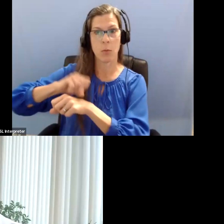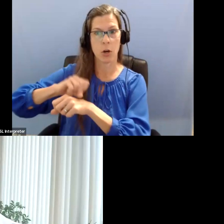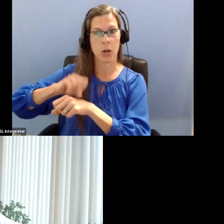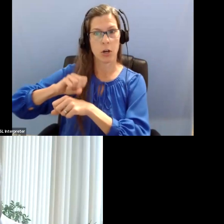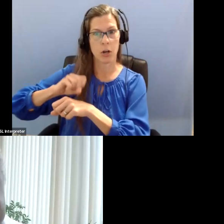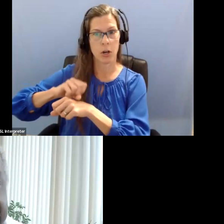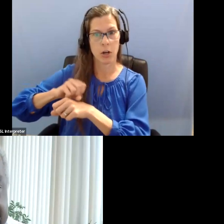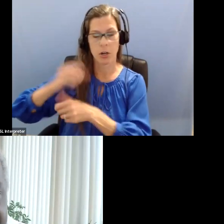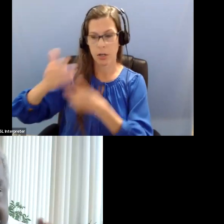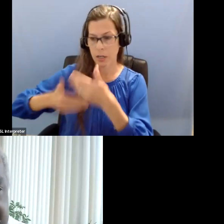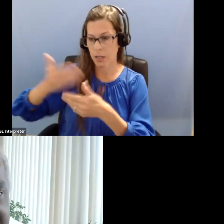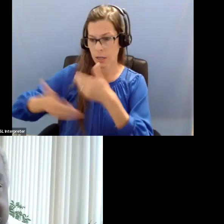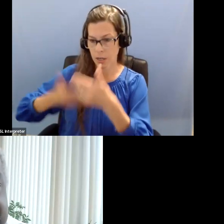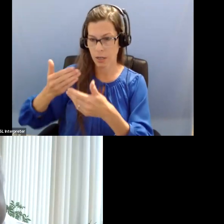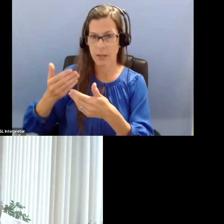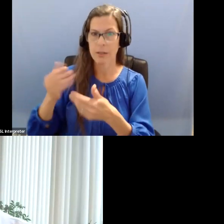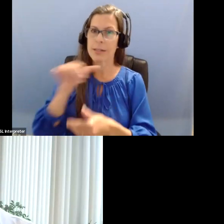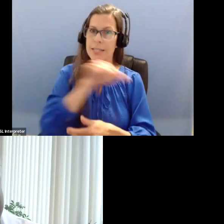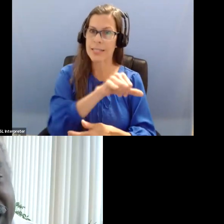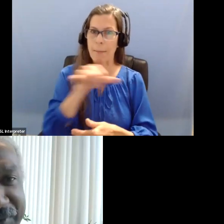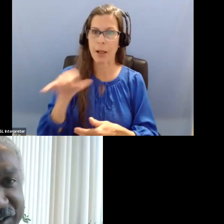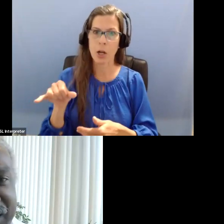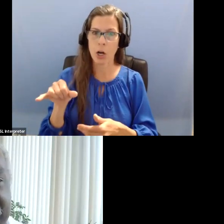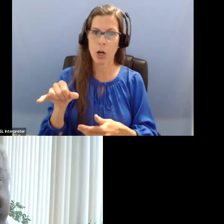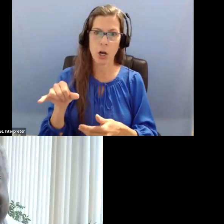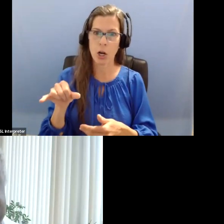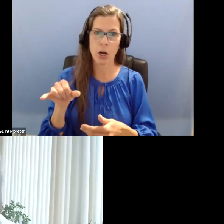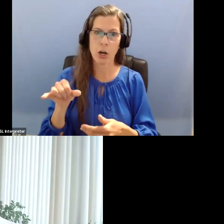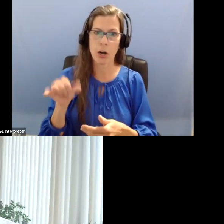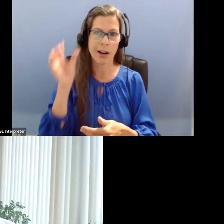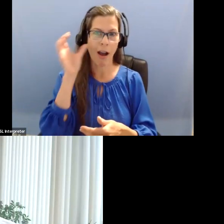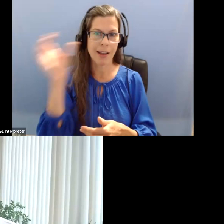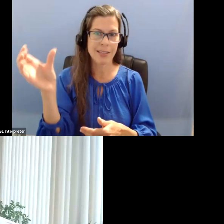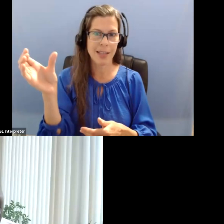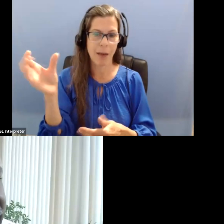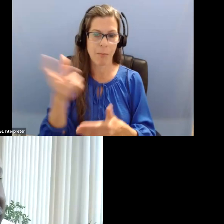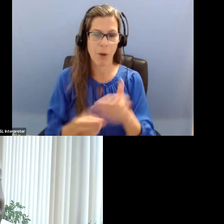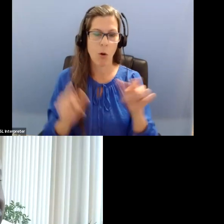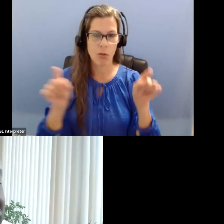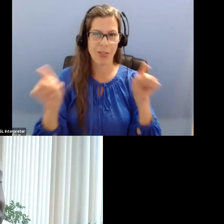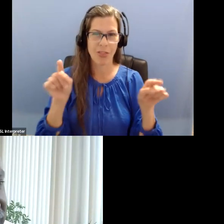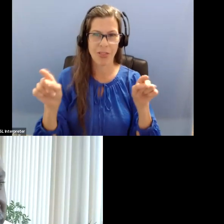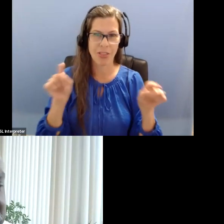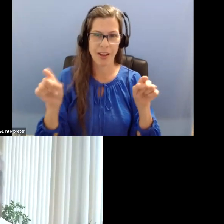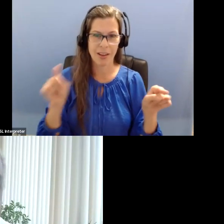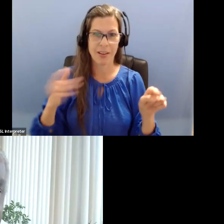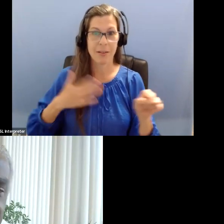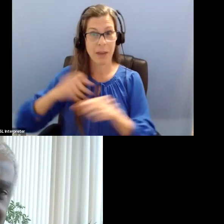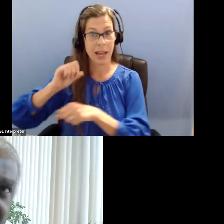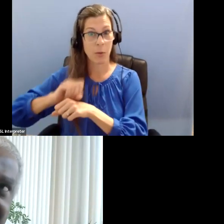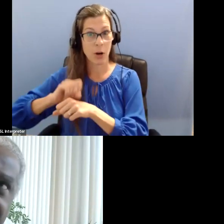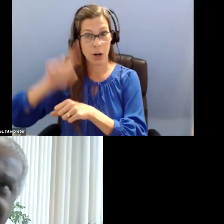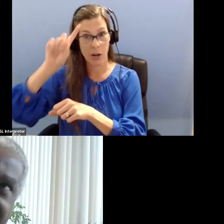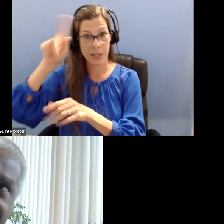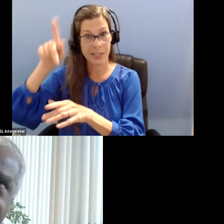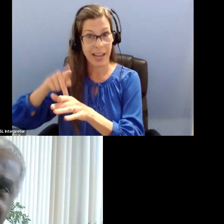and this process. And if you just bear with me a minute, I'm going to try to bring this all together. But I like the use of the